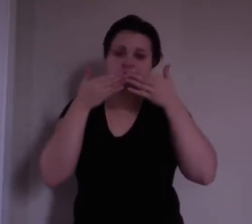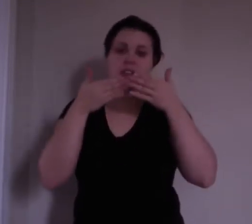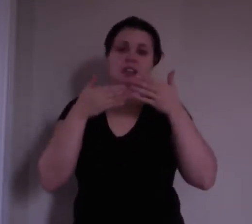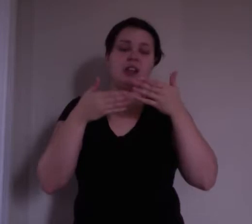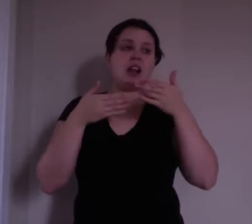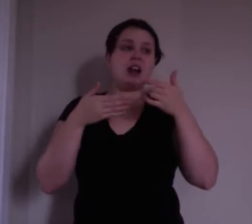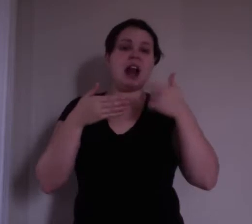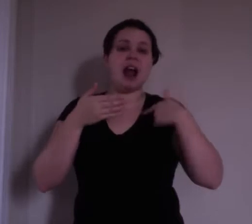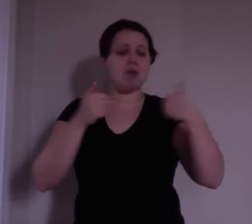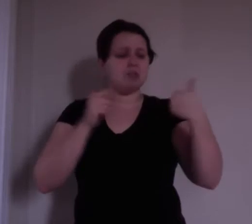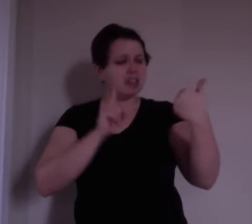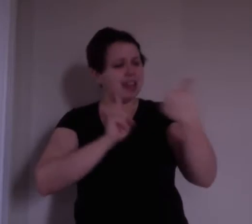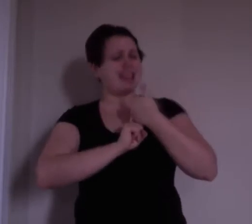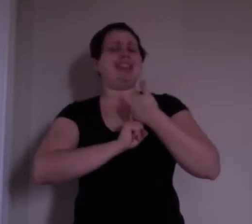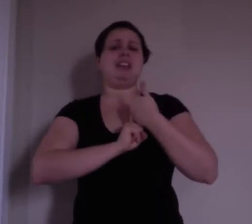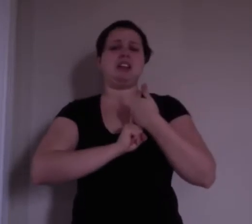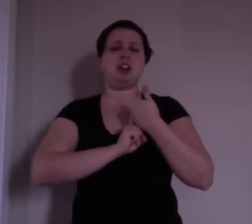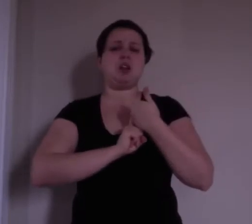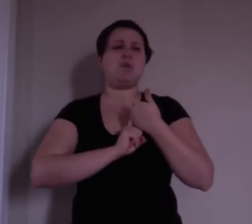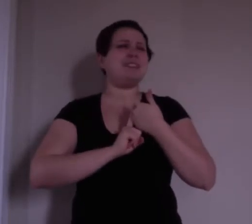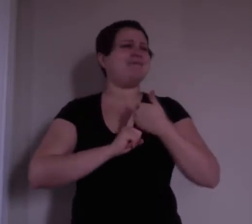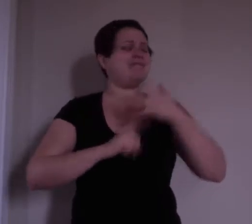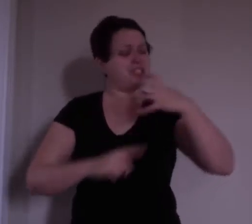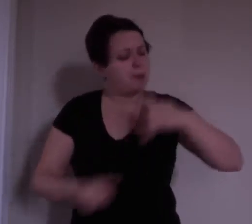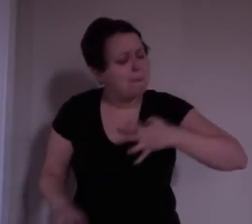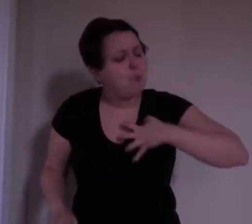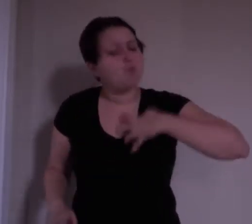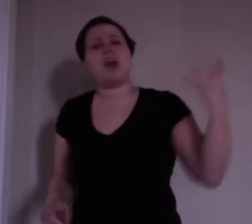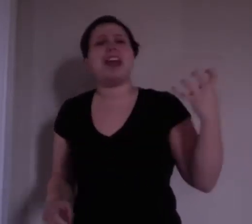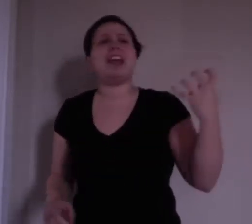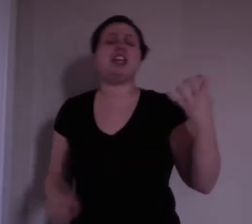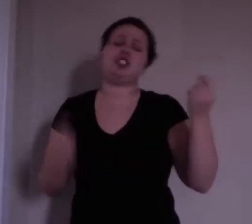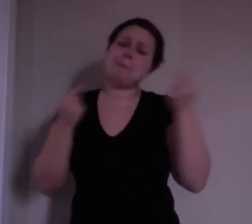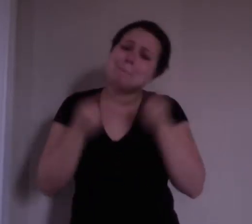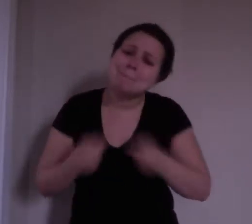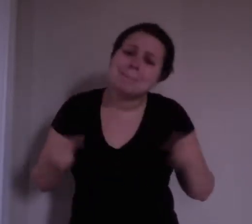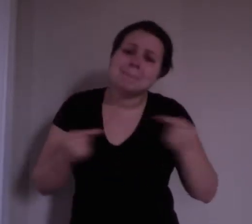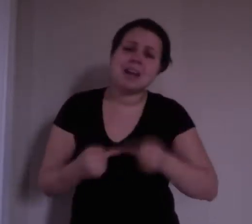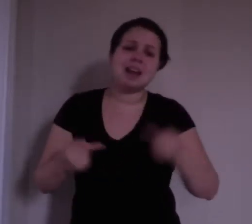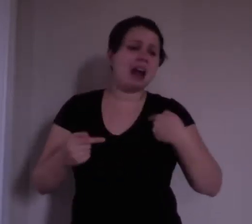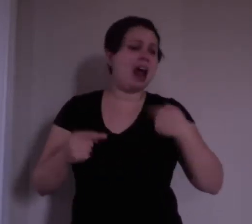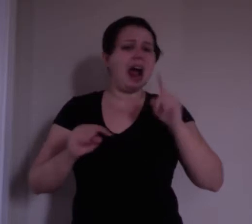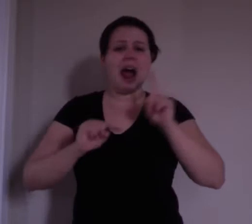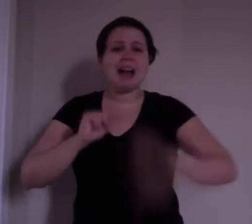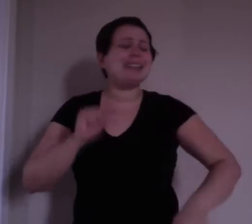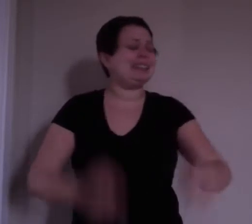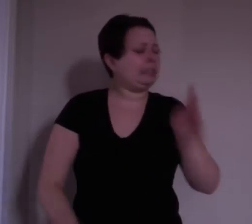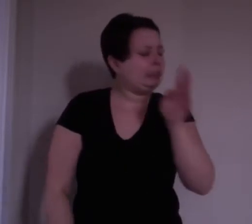hit with such rage and such pain that I could barely speak.